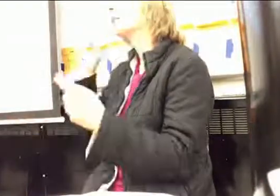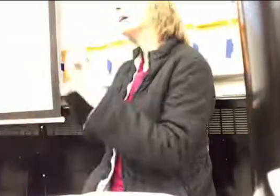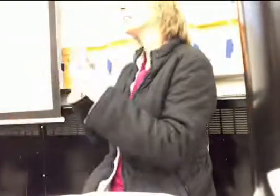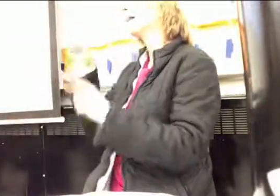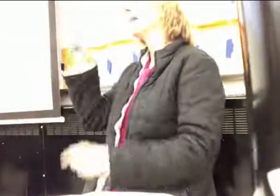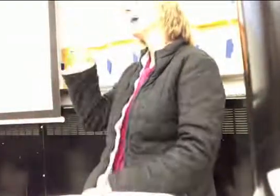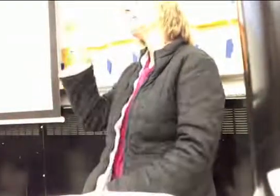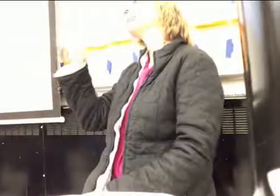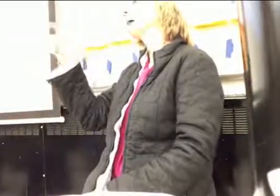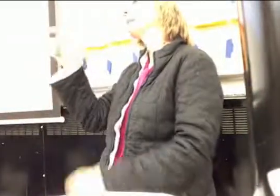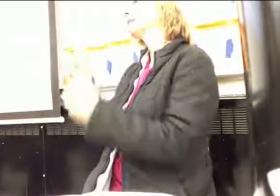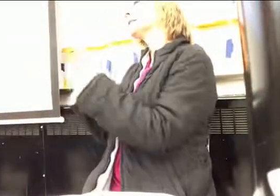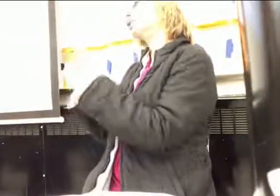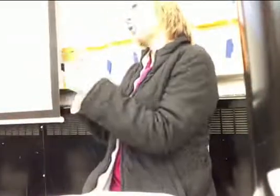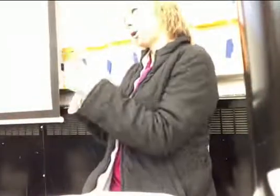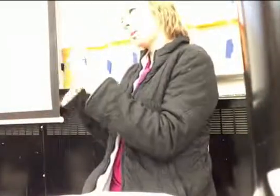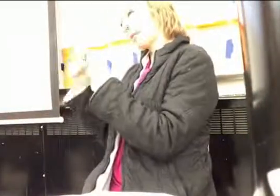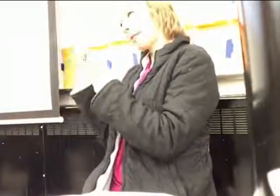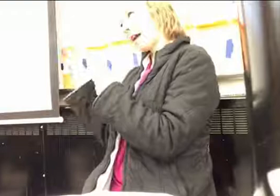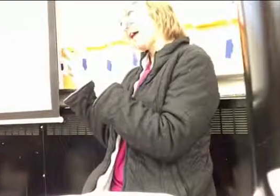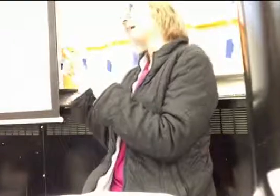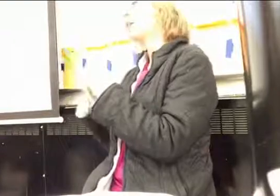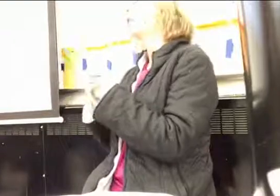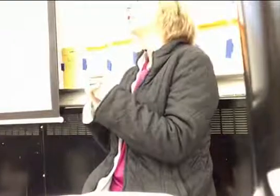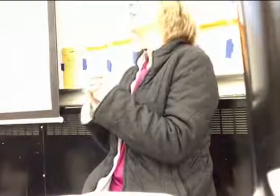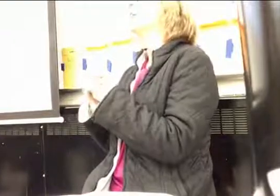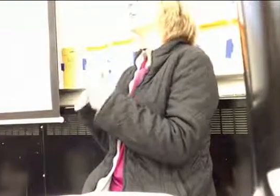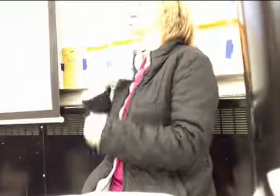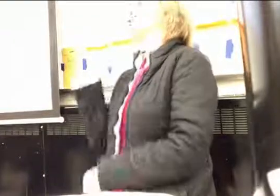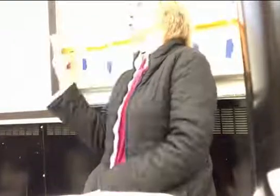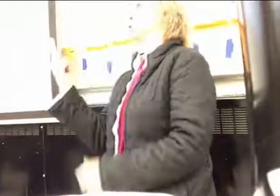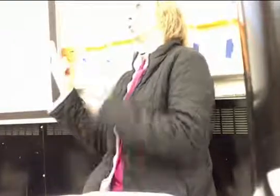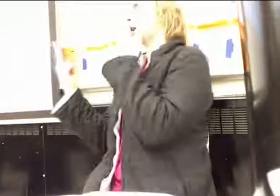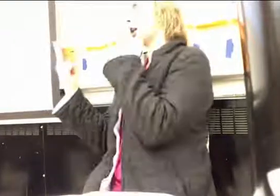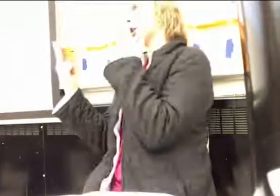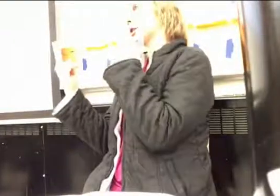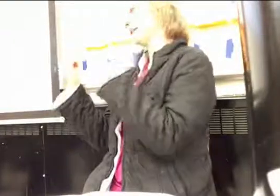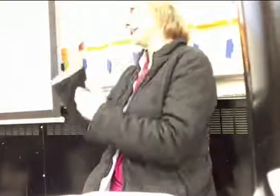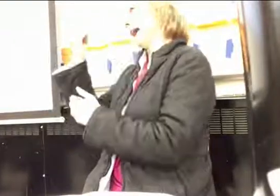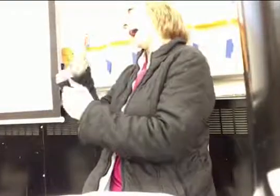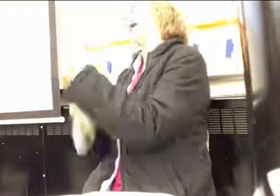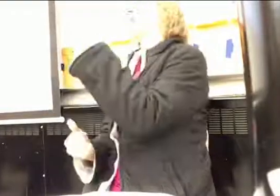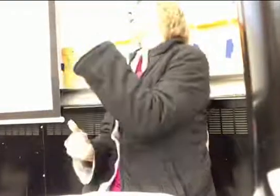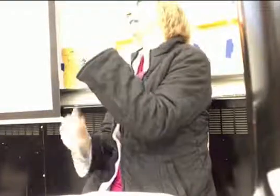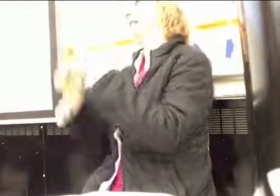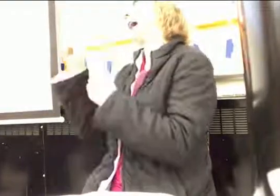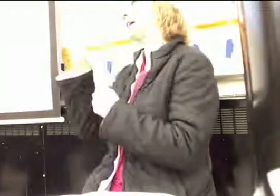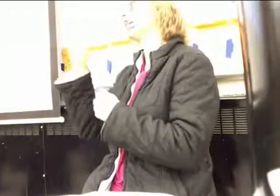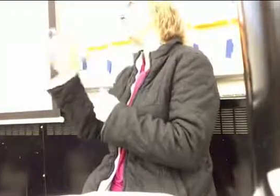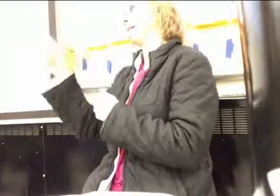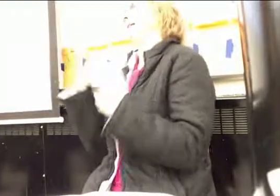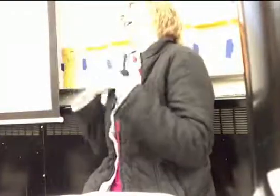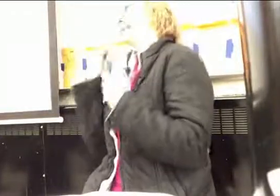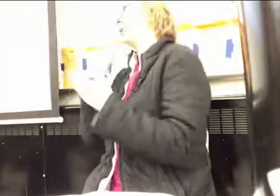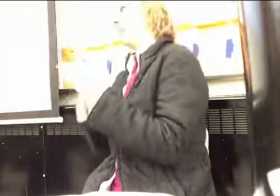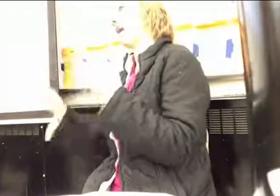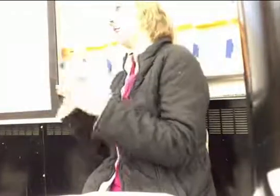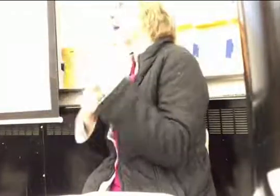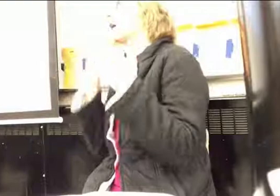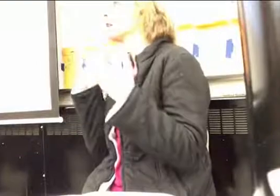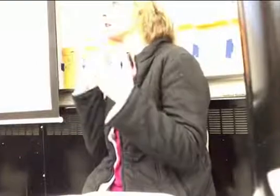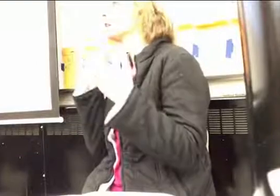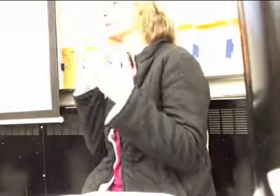Xbox controllers. What is the color, there's two of them, that pretty much every single Xbox controller has if you buy an Xbox? What color